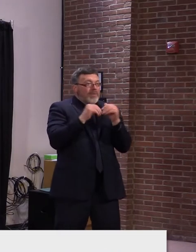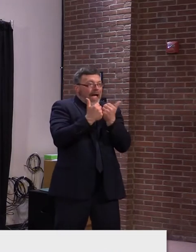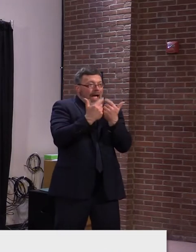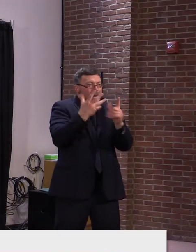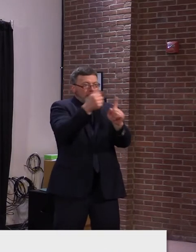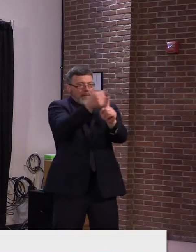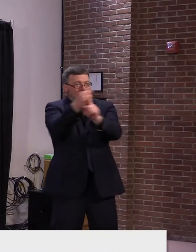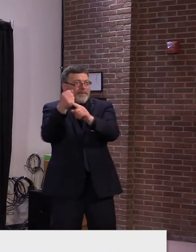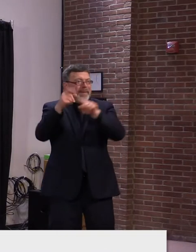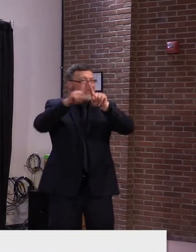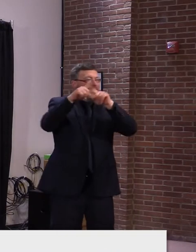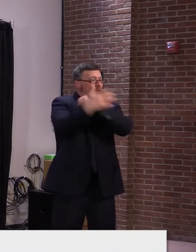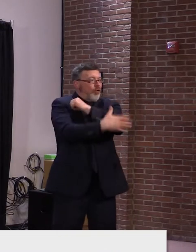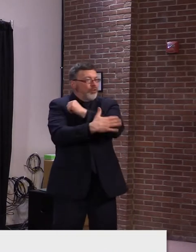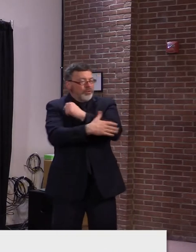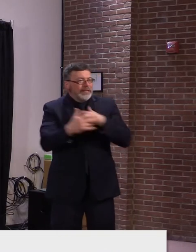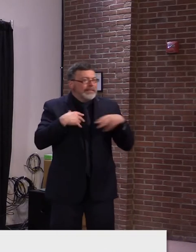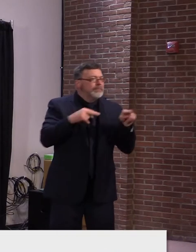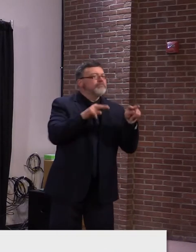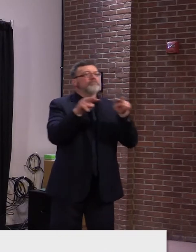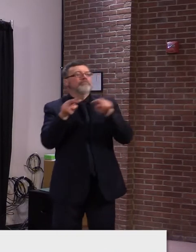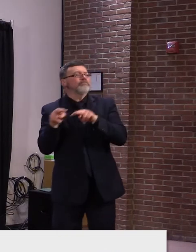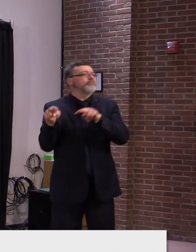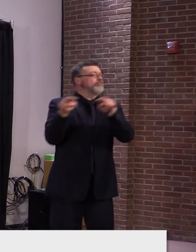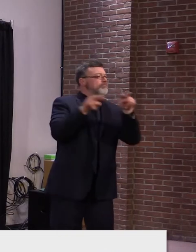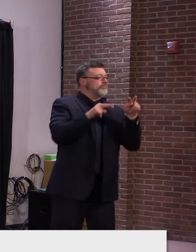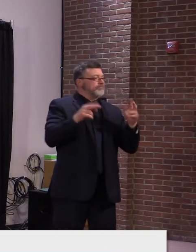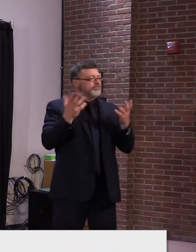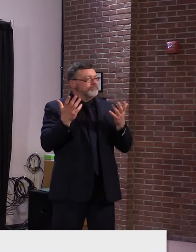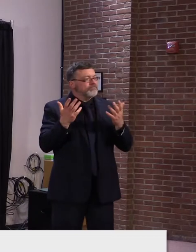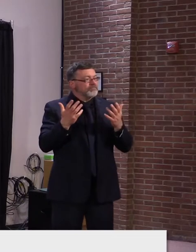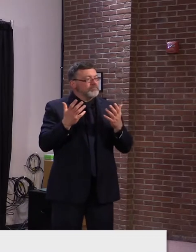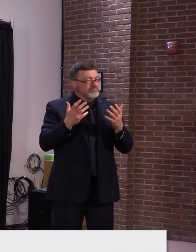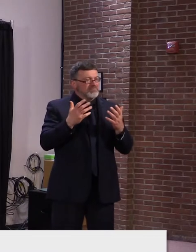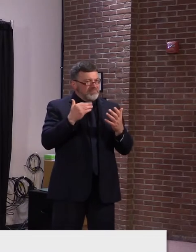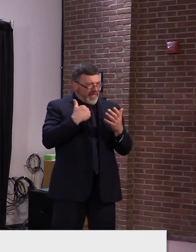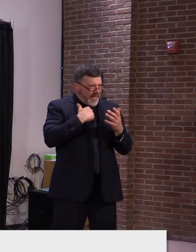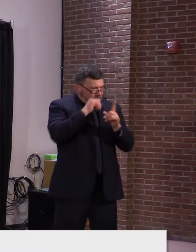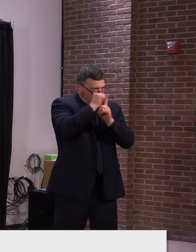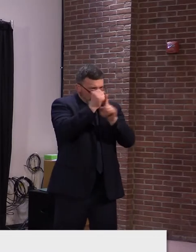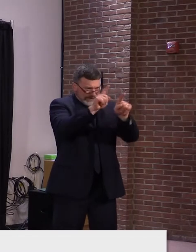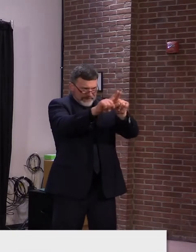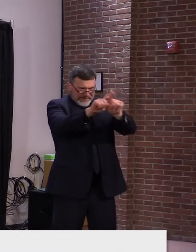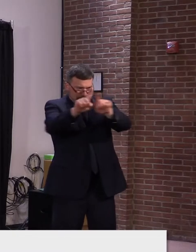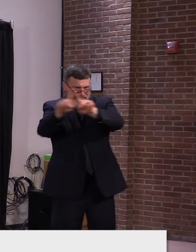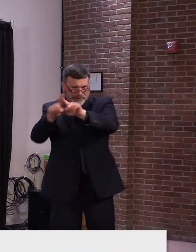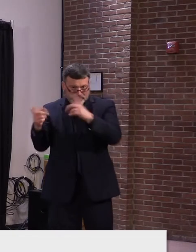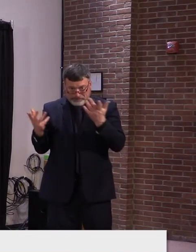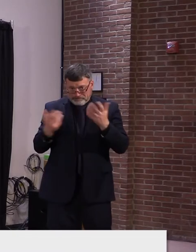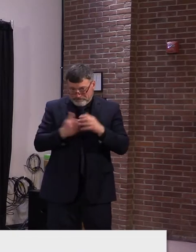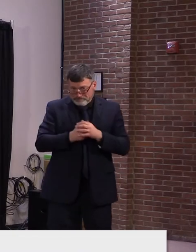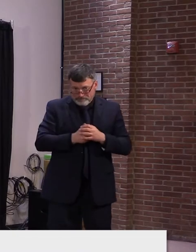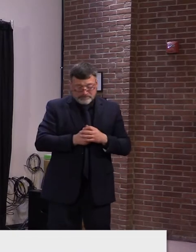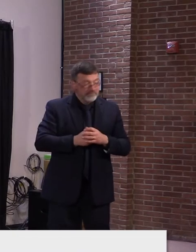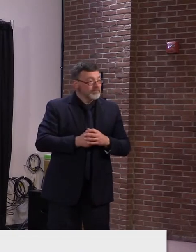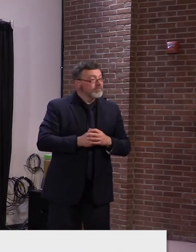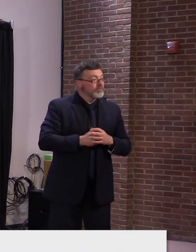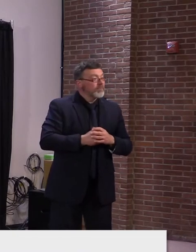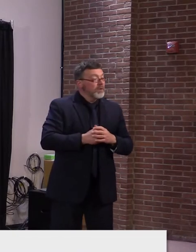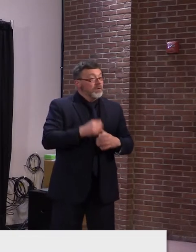virus. And they have very particular situations where they have an inferior vaccine. They have